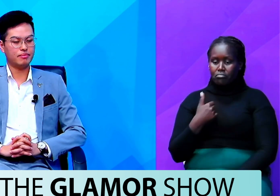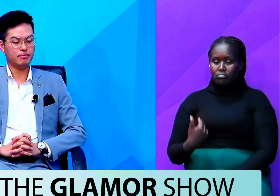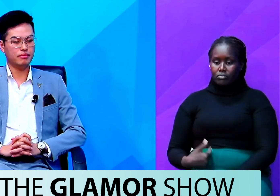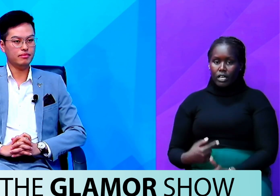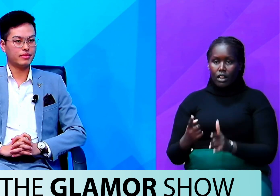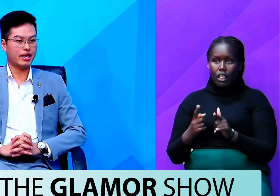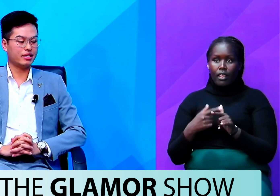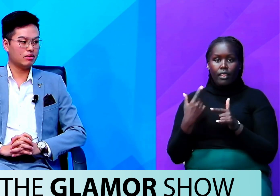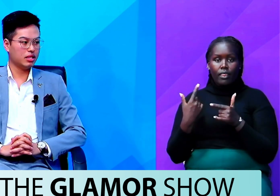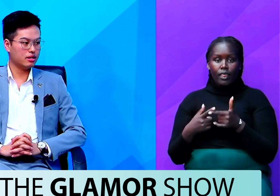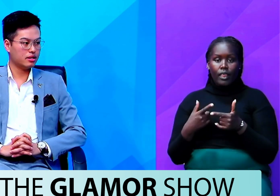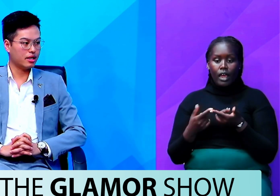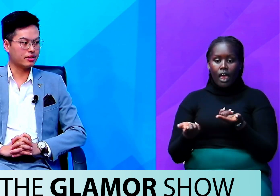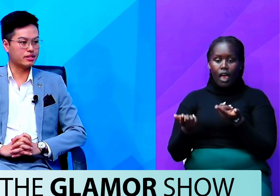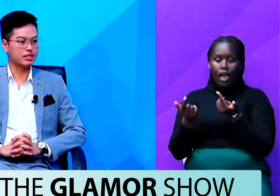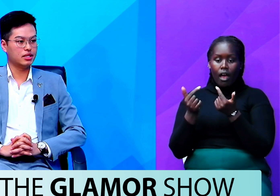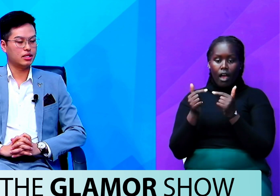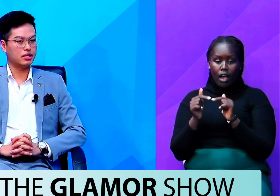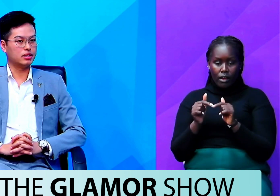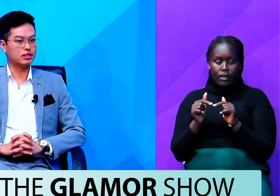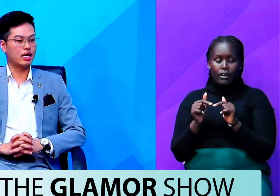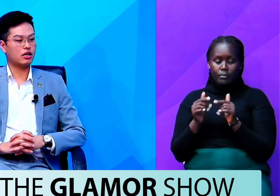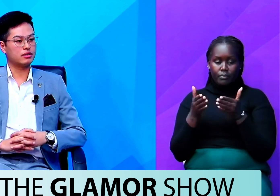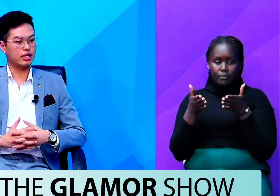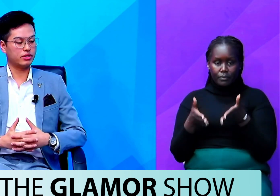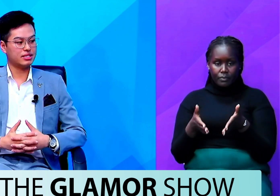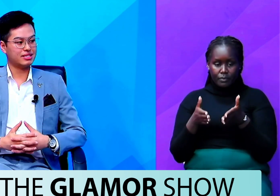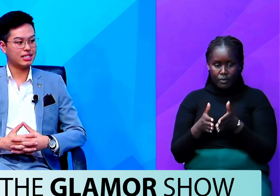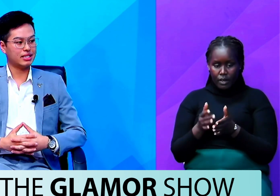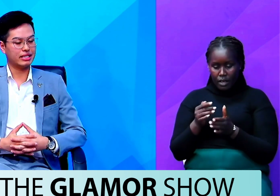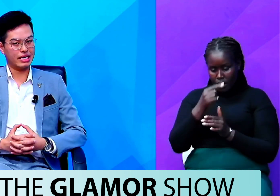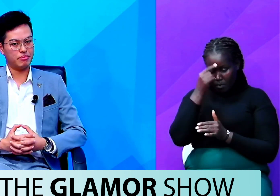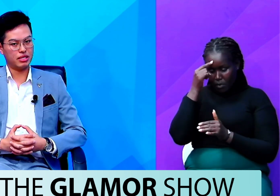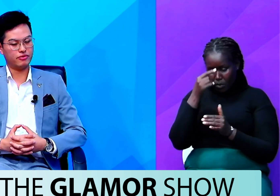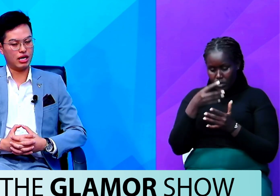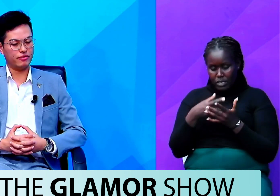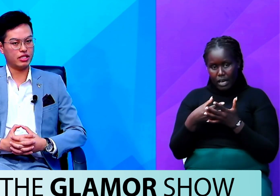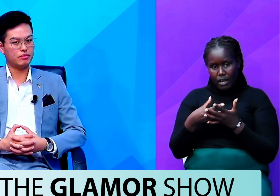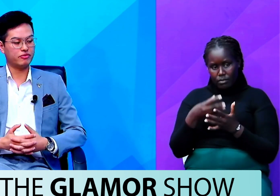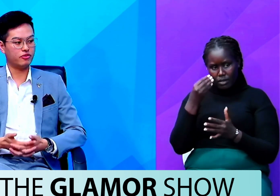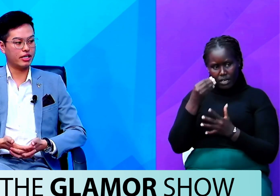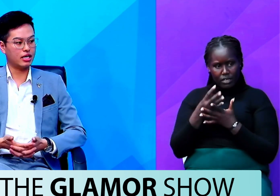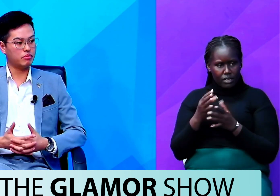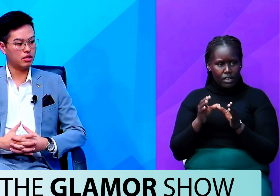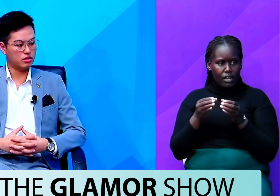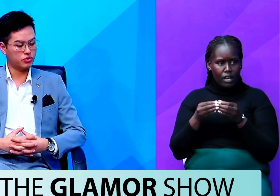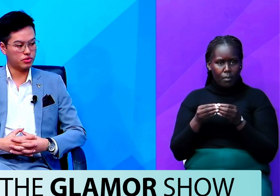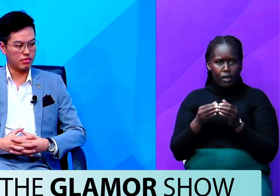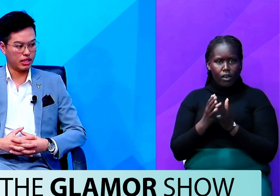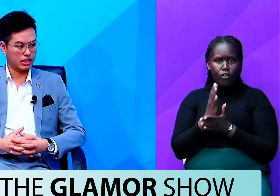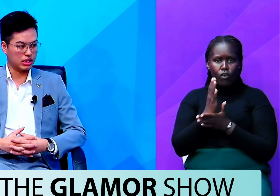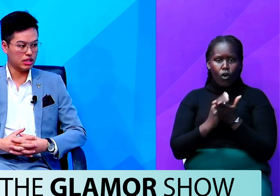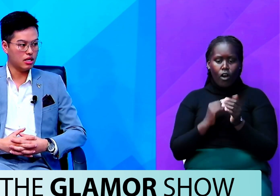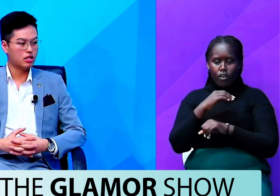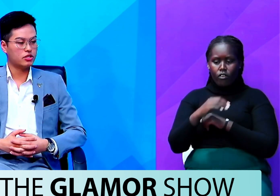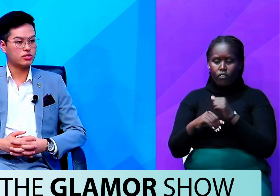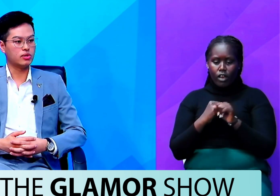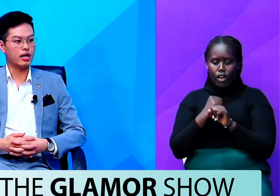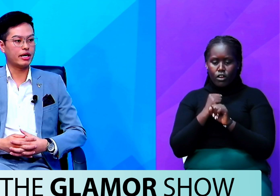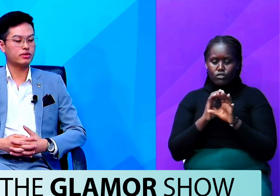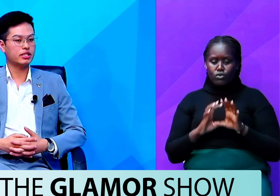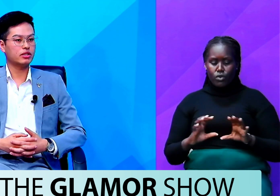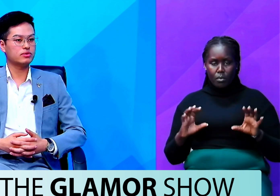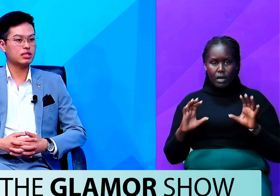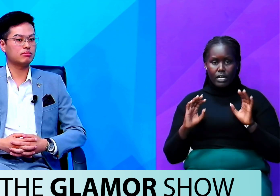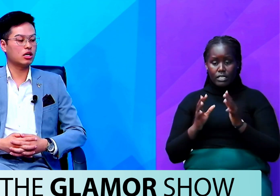then I came here and because I already studied in the company for half a year before I come here to do the marketing, so